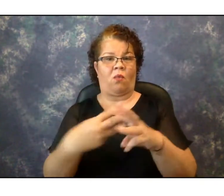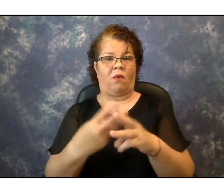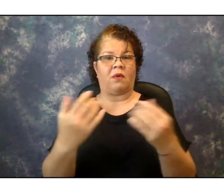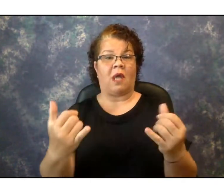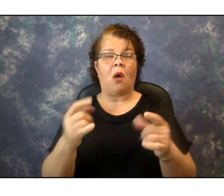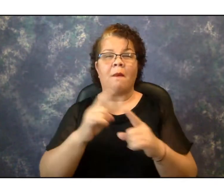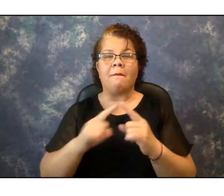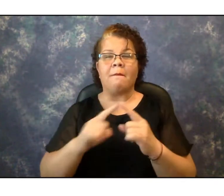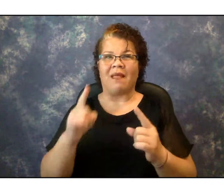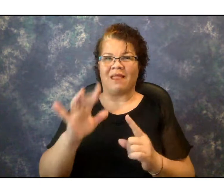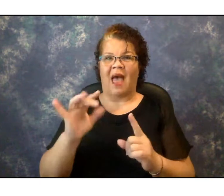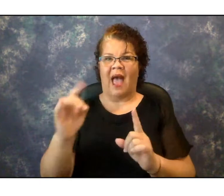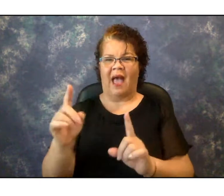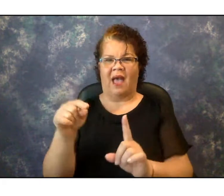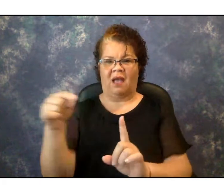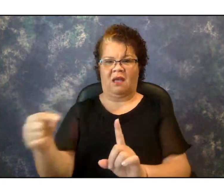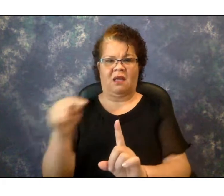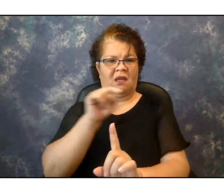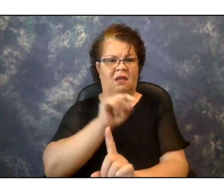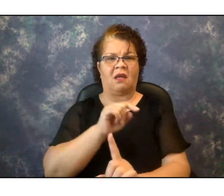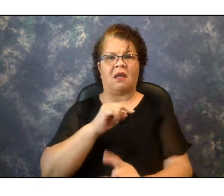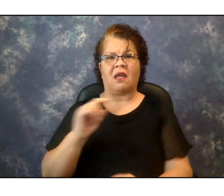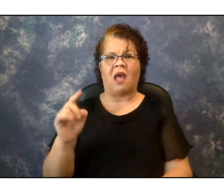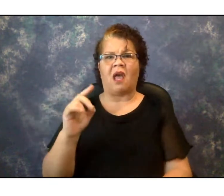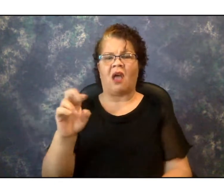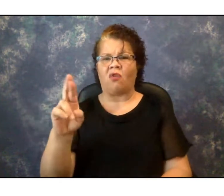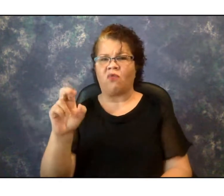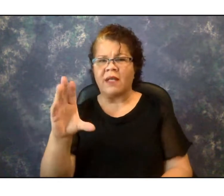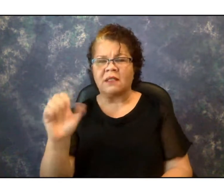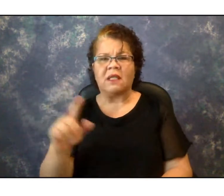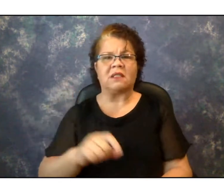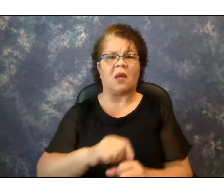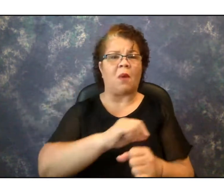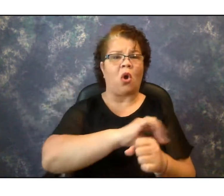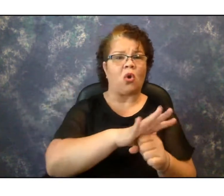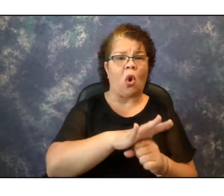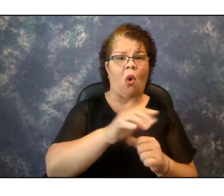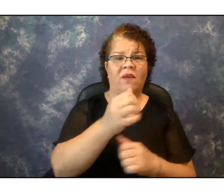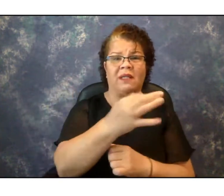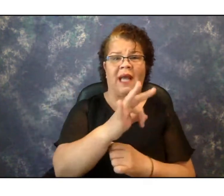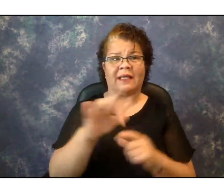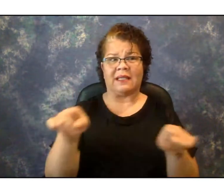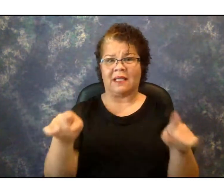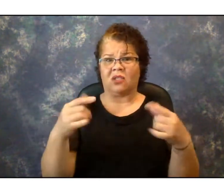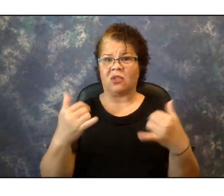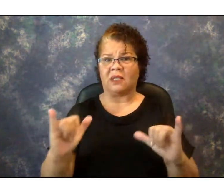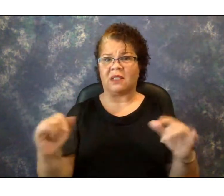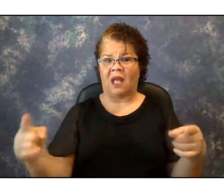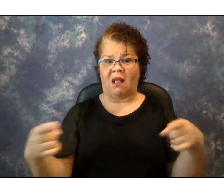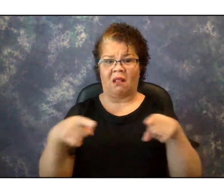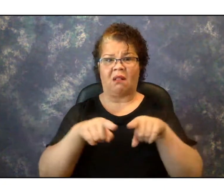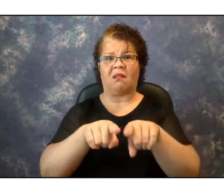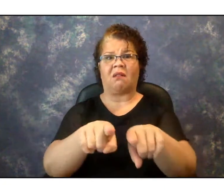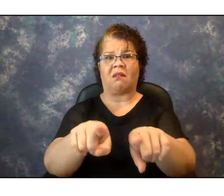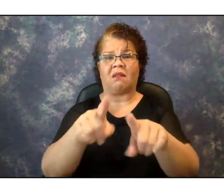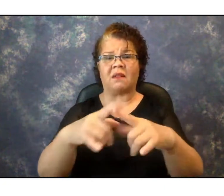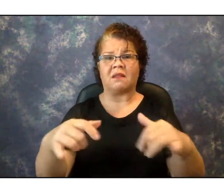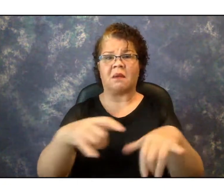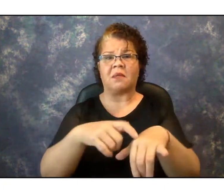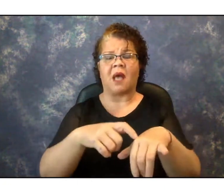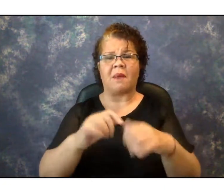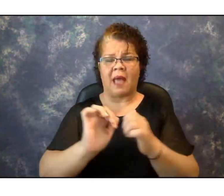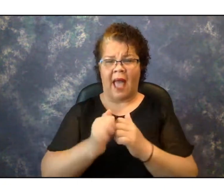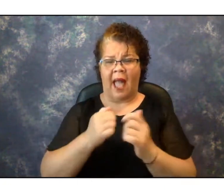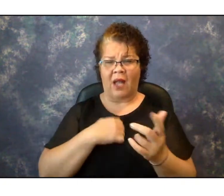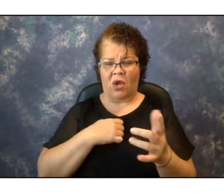racism and COVID-19, which is still with us? They're both still with us. How do we wrestle with those questions? And that's something we think